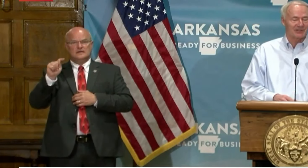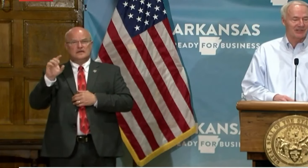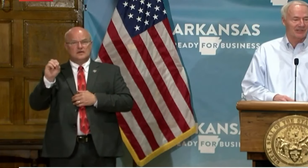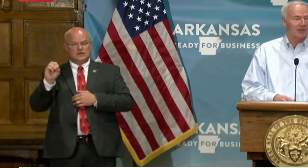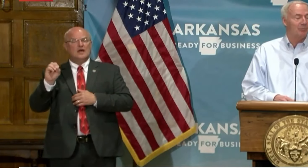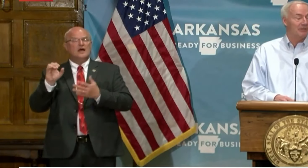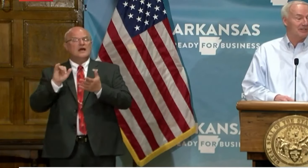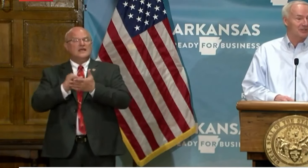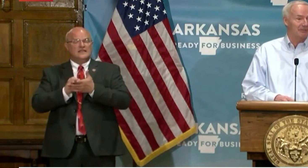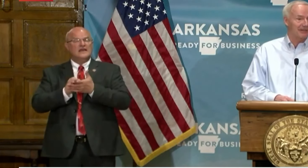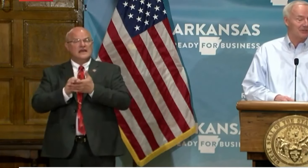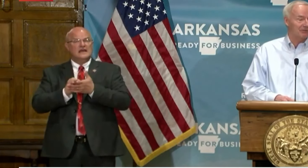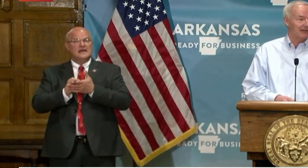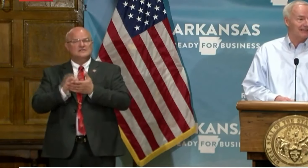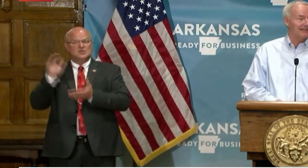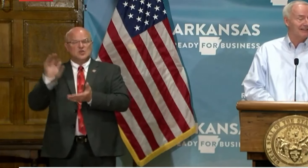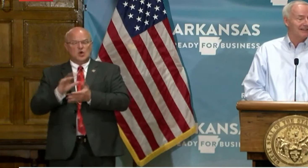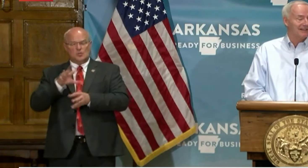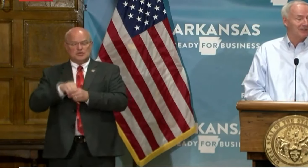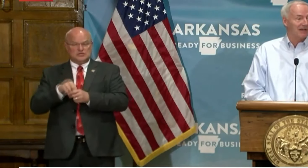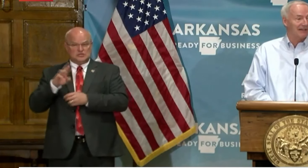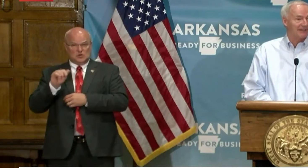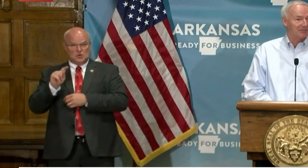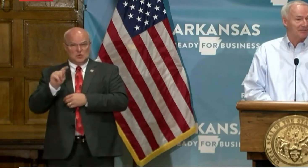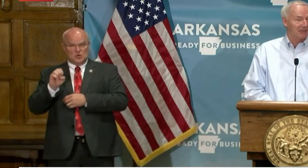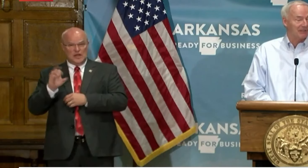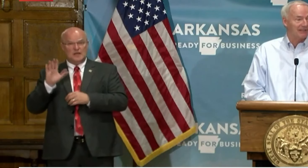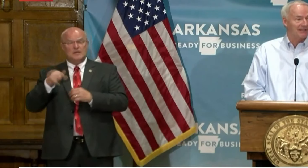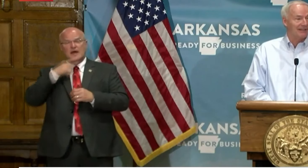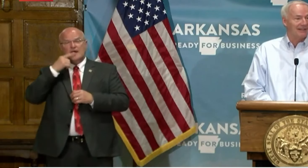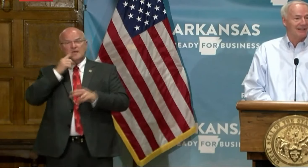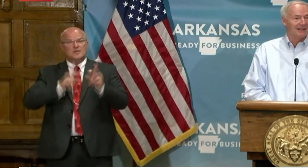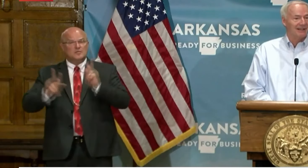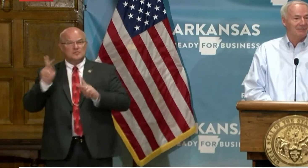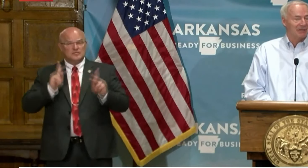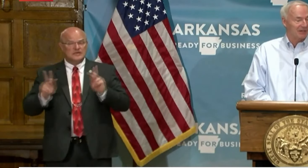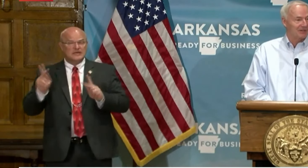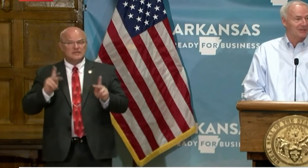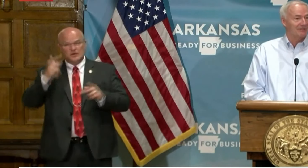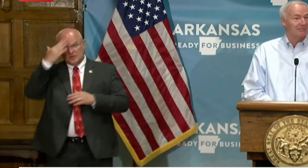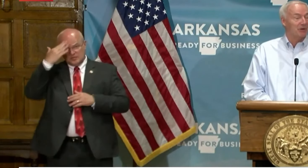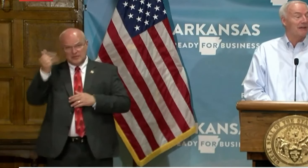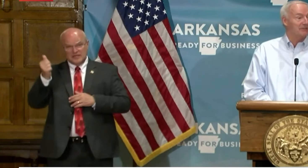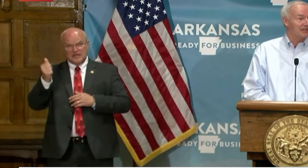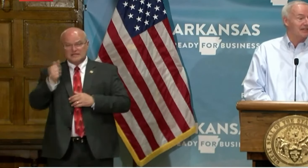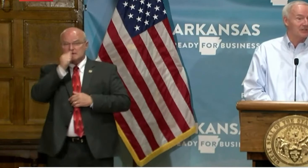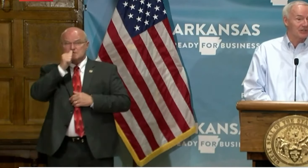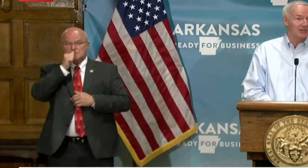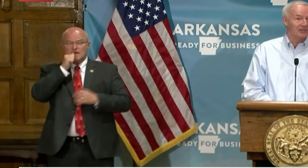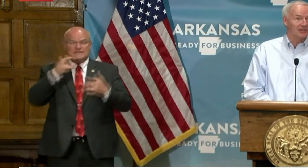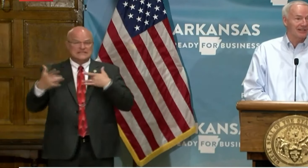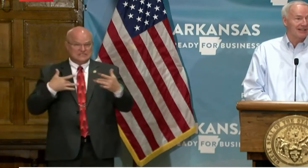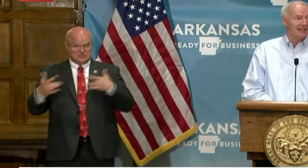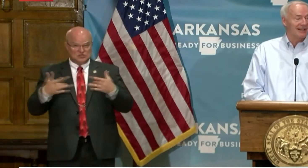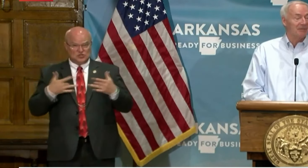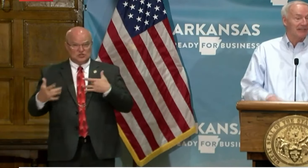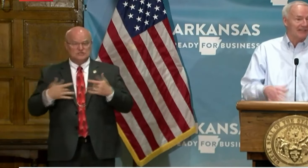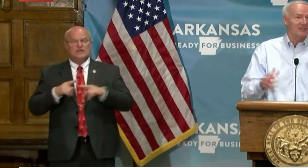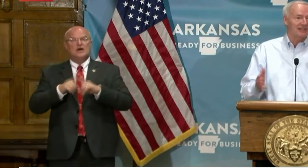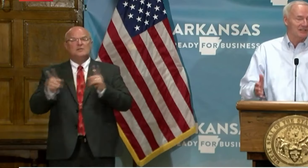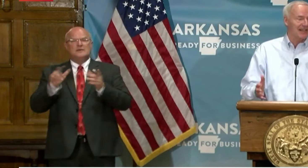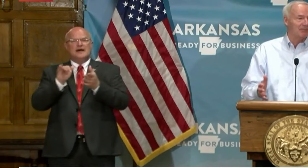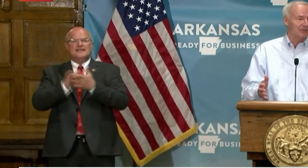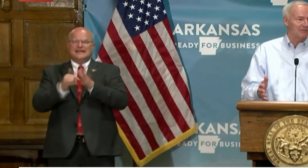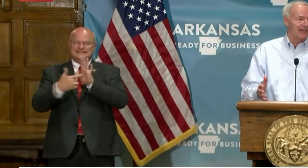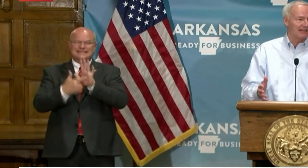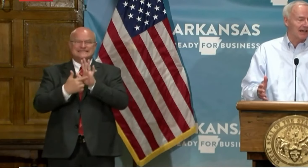that there's actually a low participation rate by the public because of privacy concerns. But